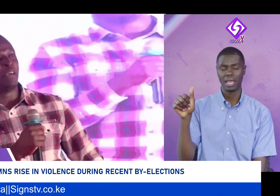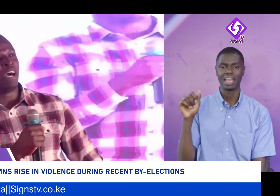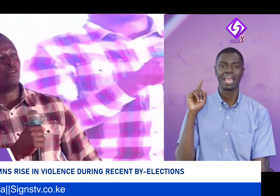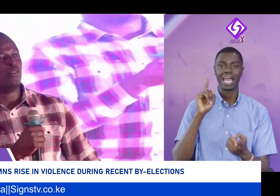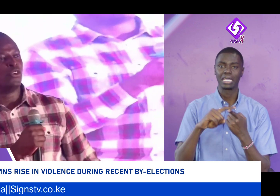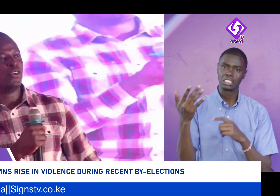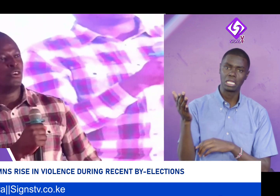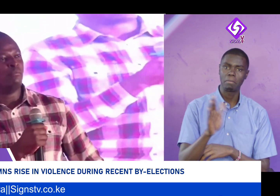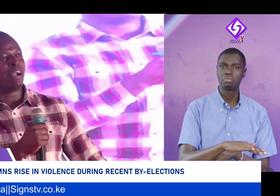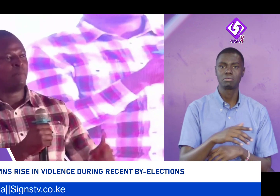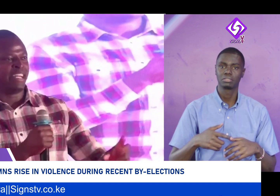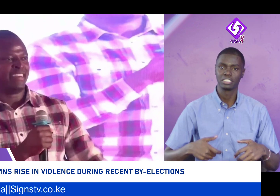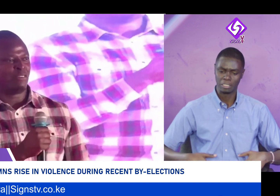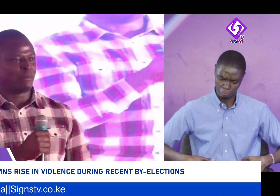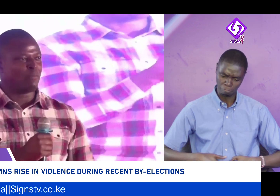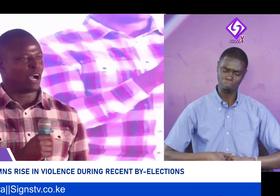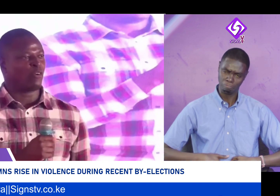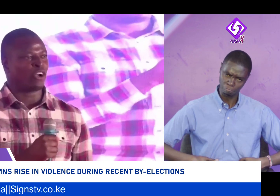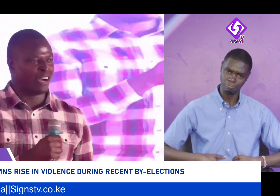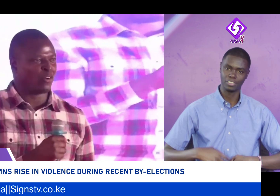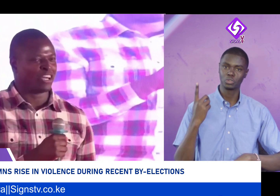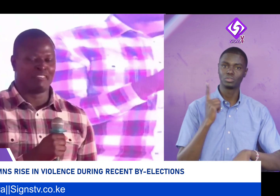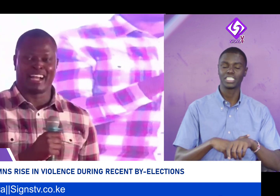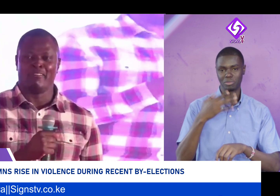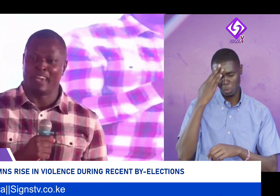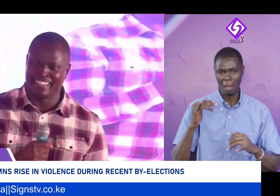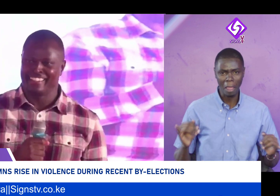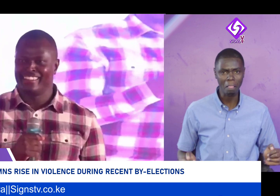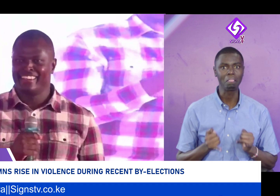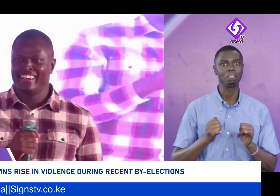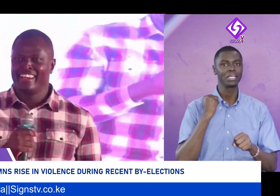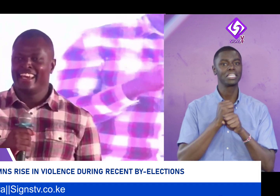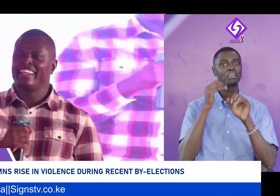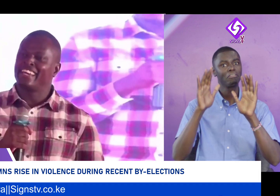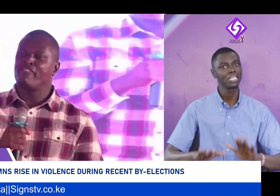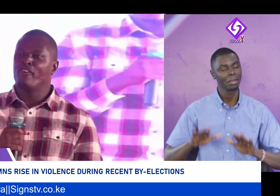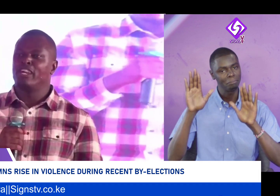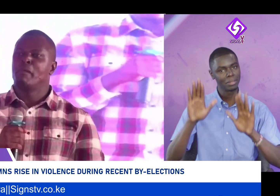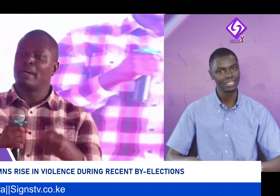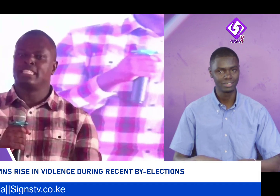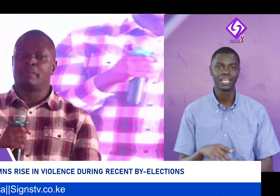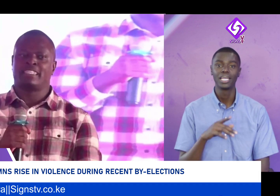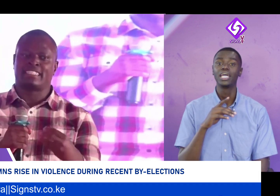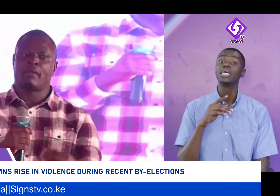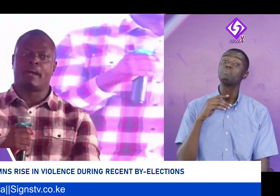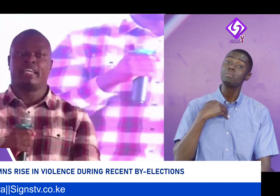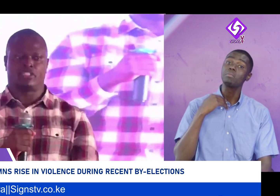yangu mara mbili kwa sababu ya kukodea huko nikifanya campaign. And therefore nimeparticipate katika